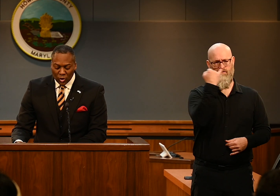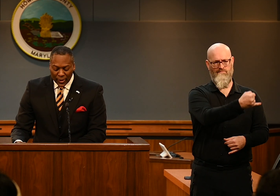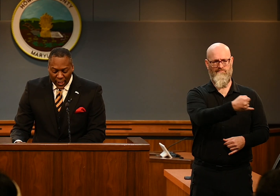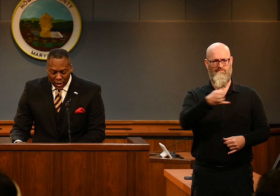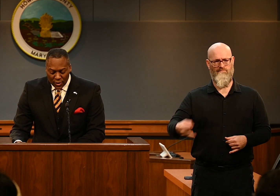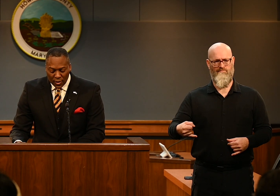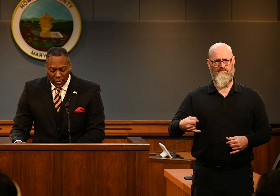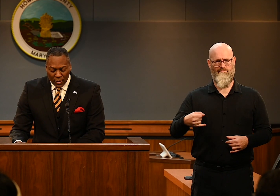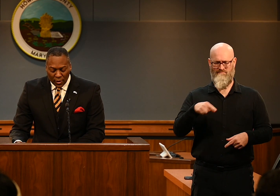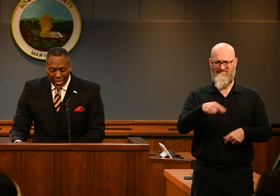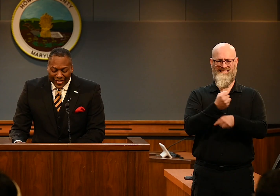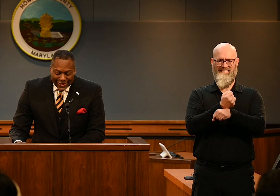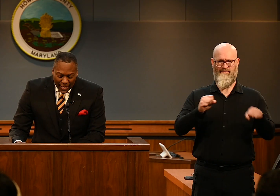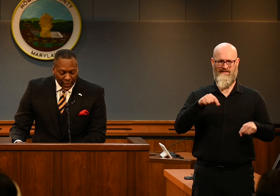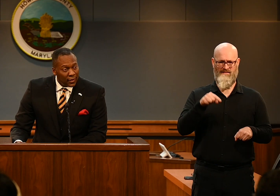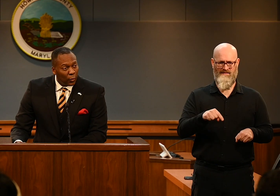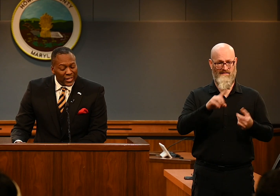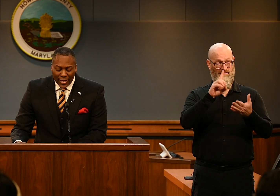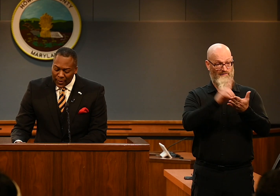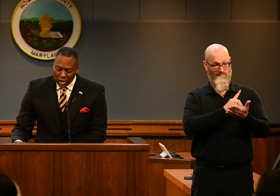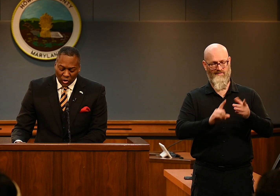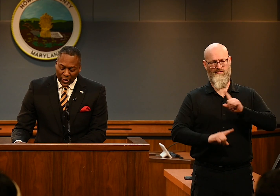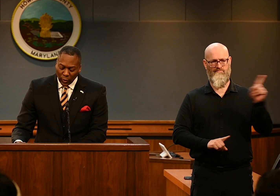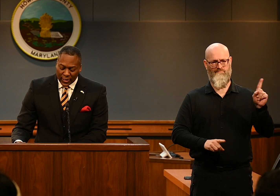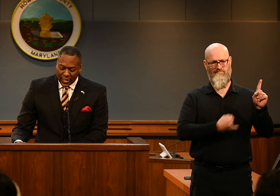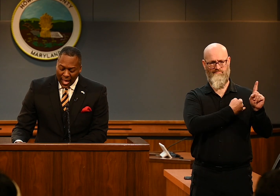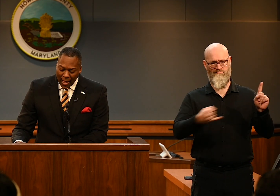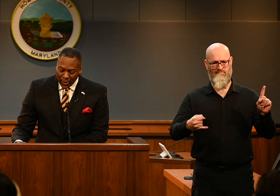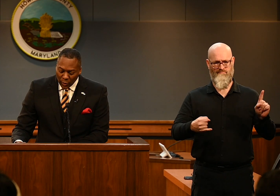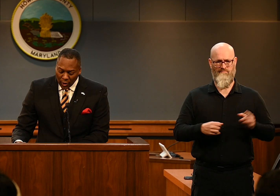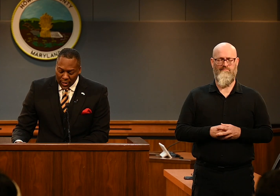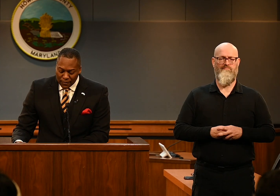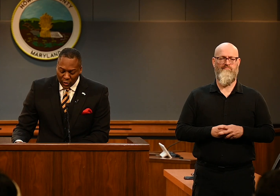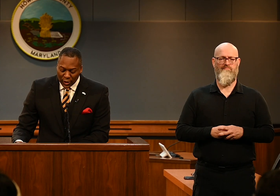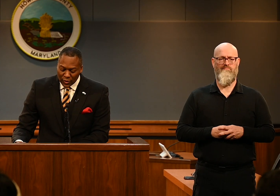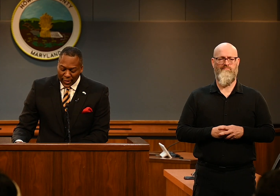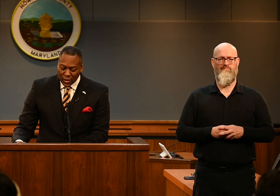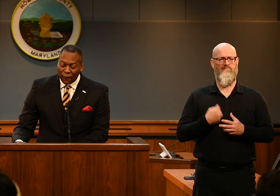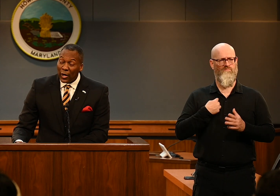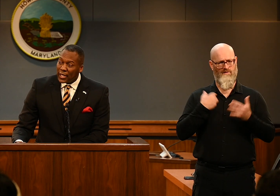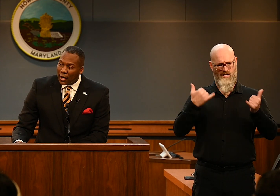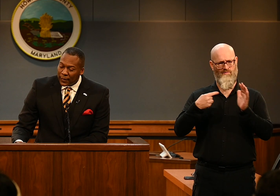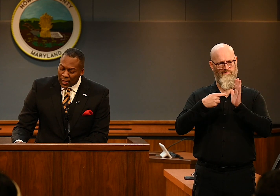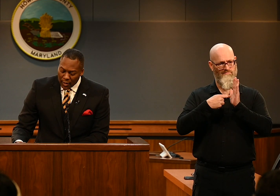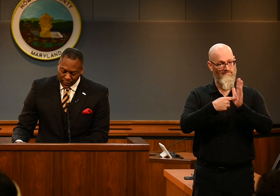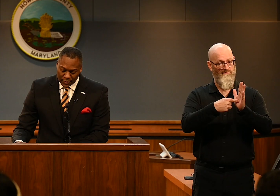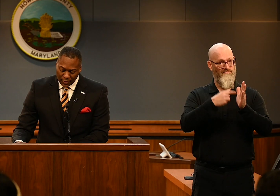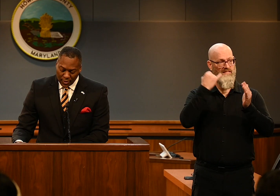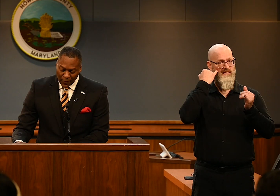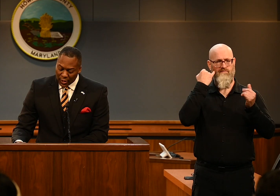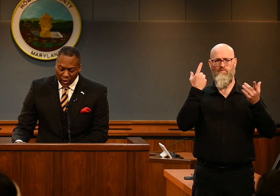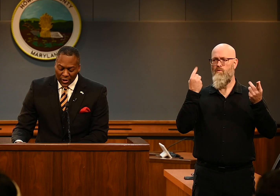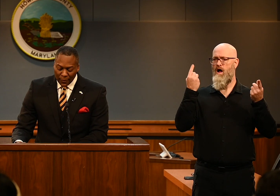and discrimination. Today, we demonstrate what can happen when our community unites for a common